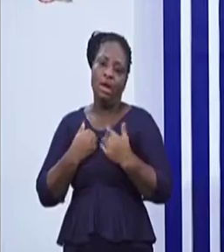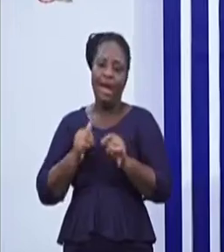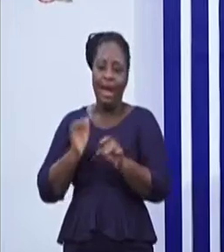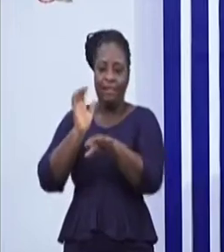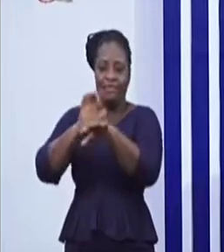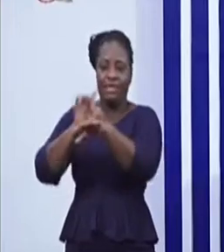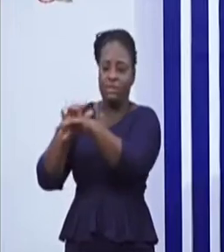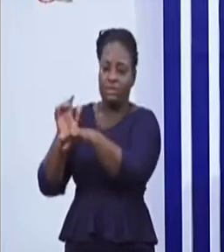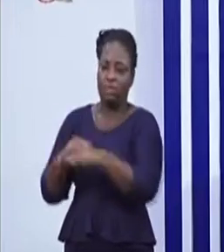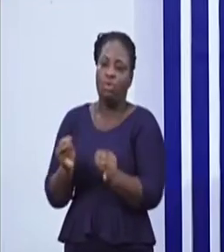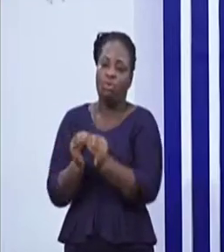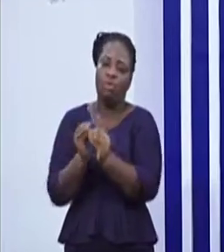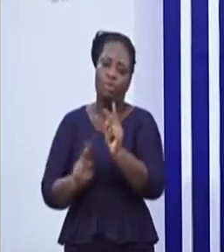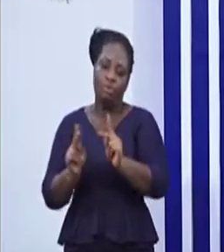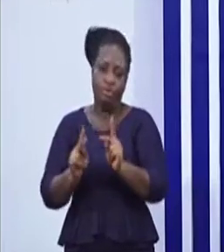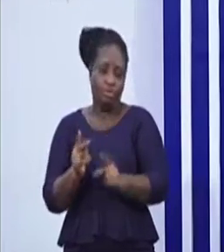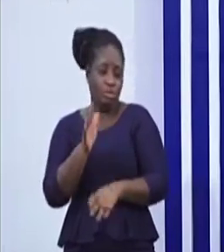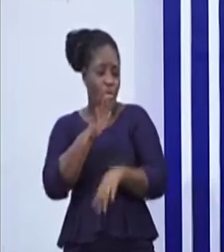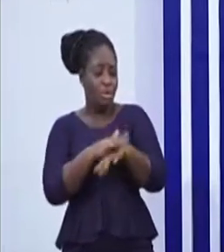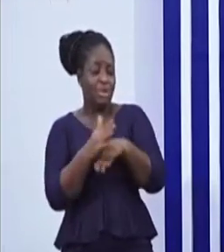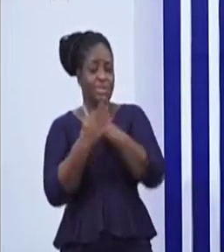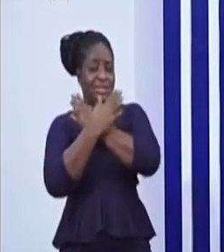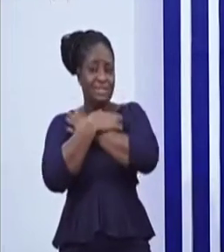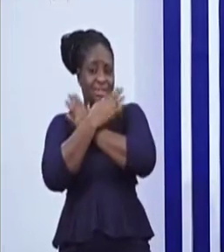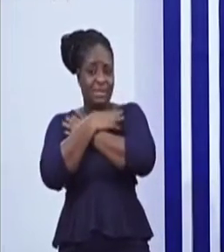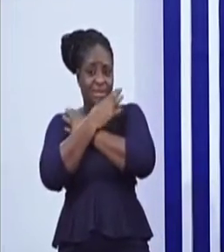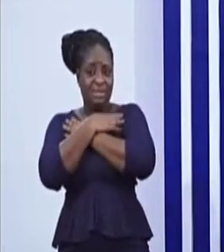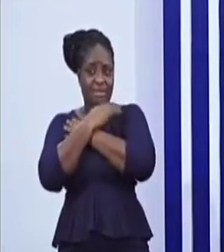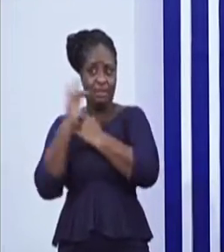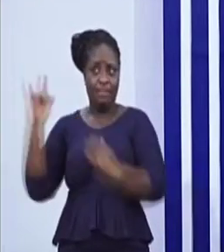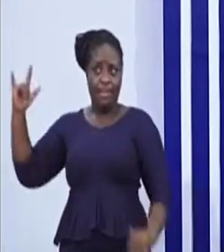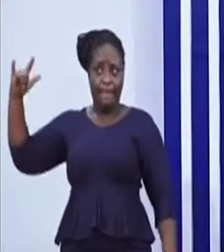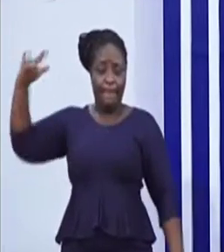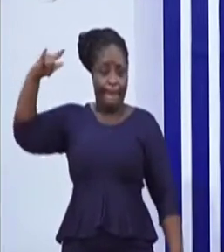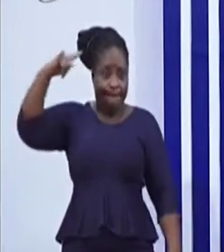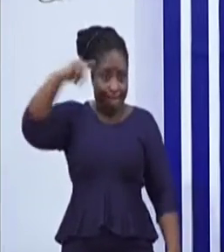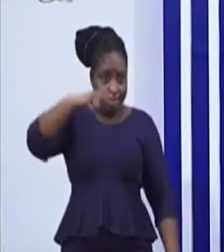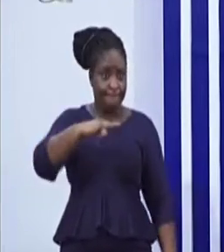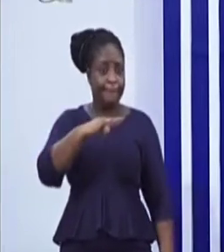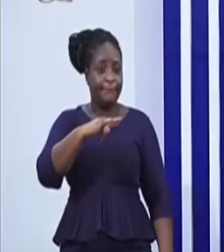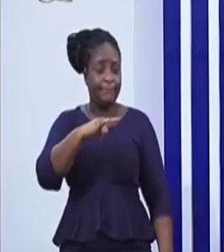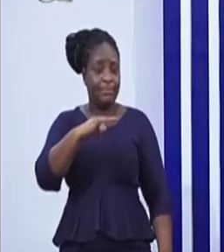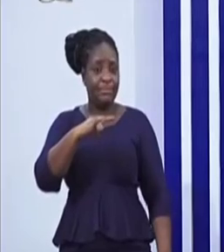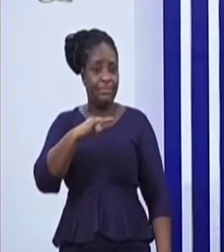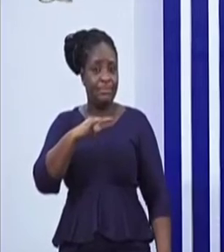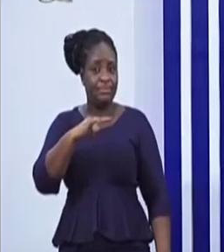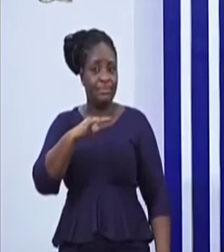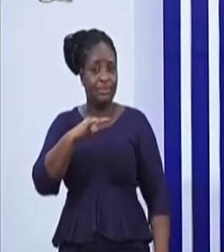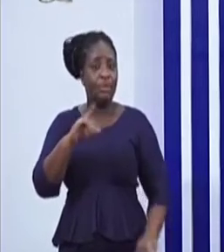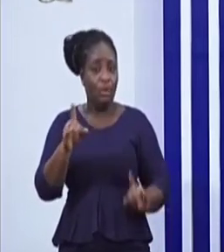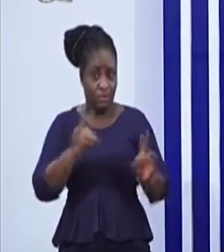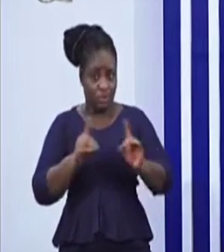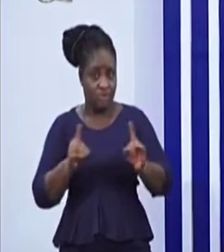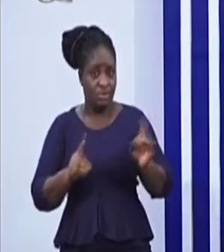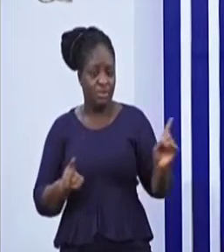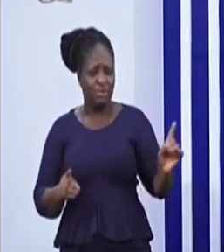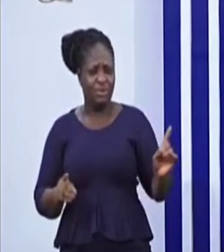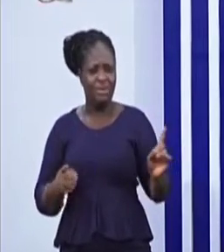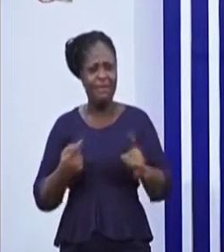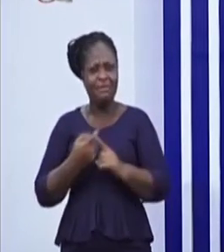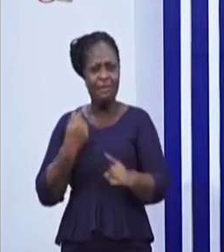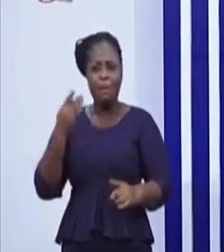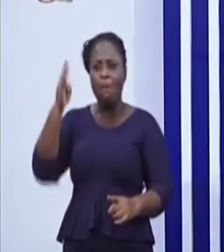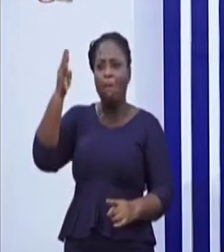countries. On Sunday, the first air transport of COVID case was done. And this was a case